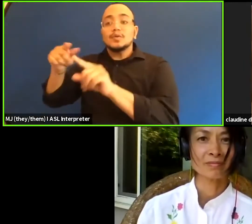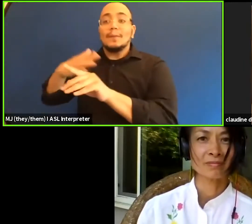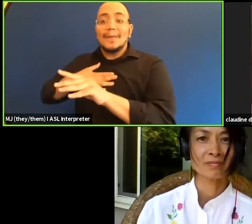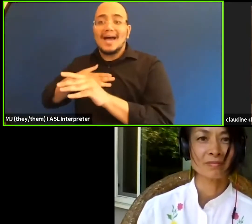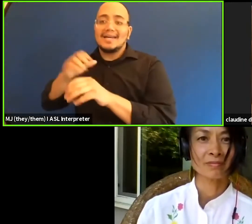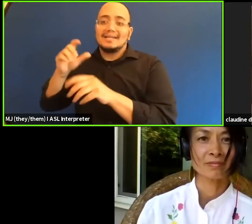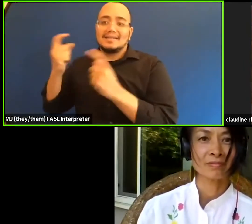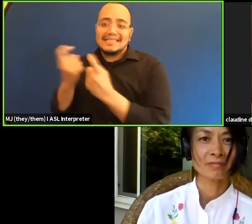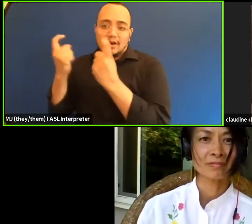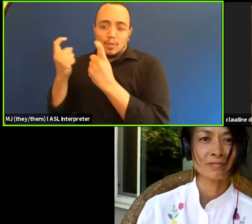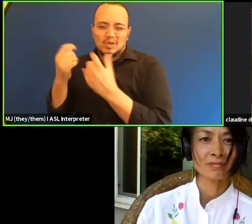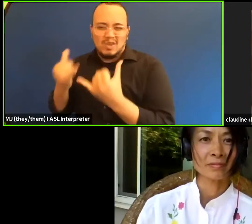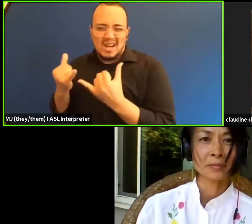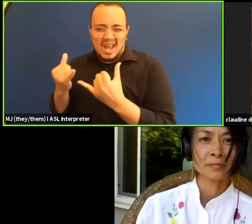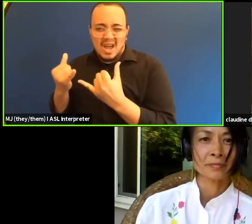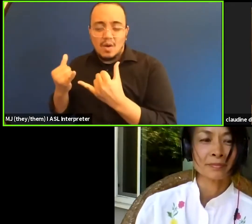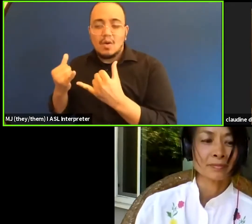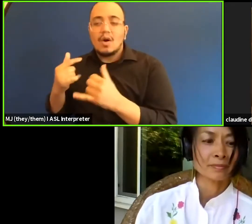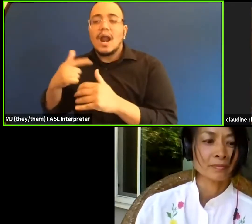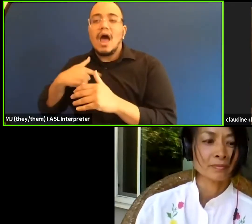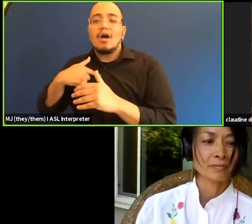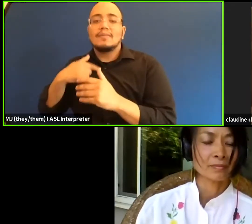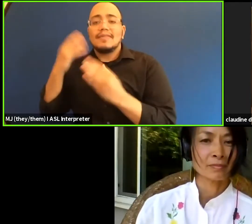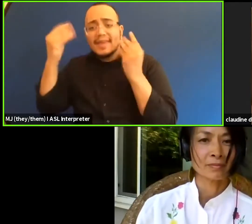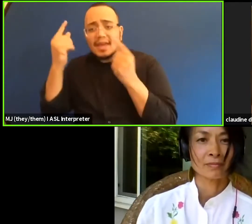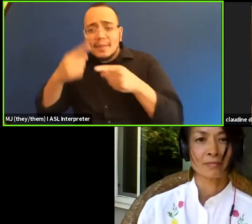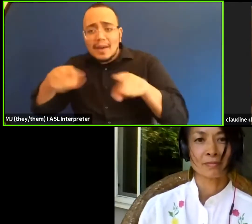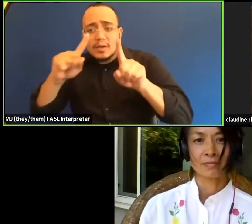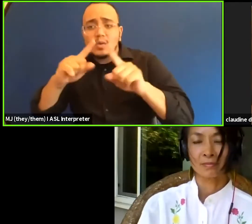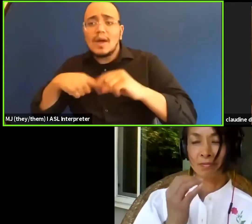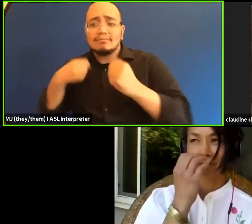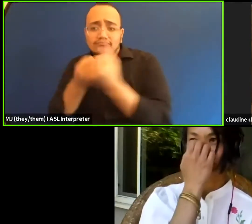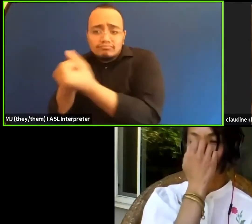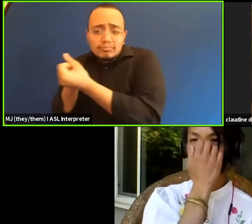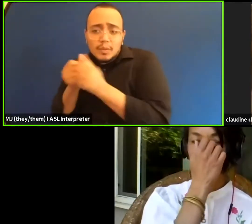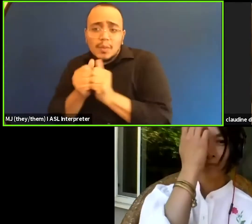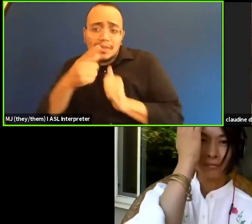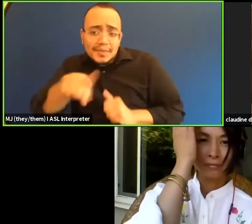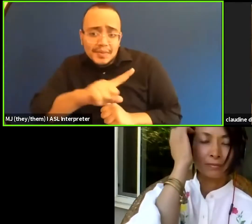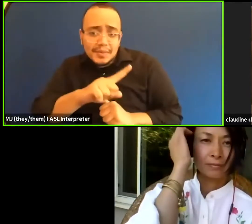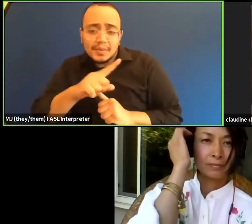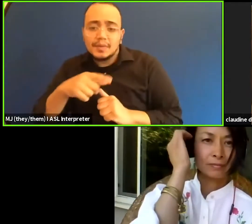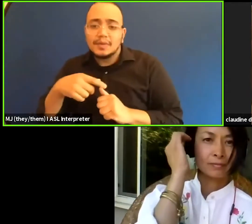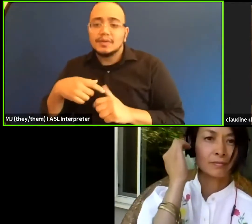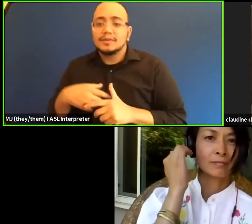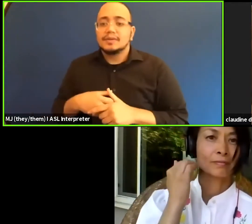in solidarity with you, replenishing myself through our spiritual practices as